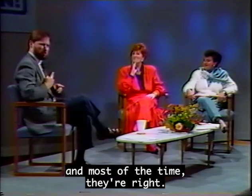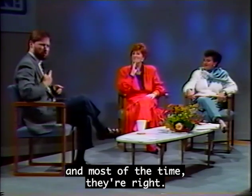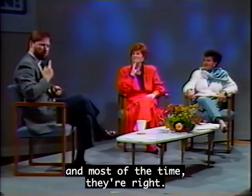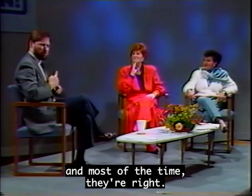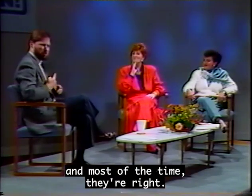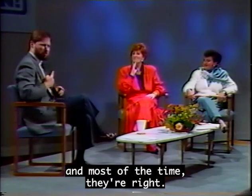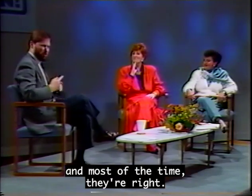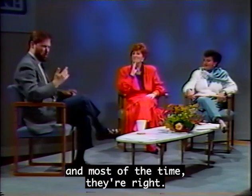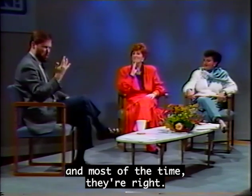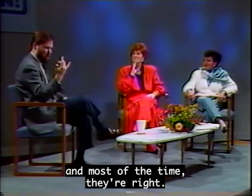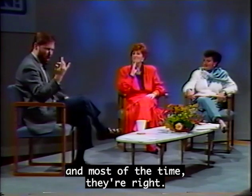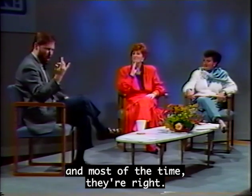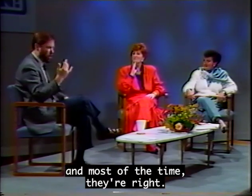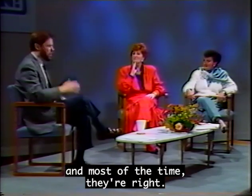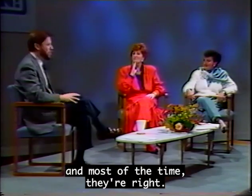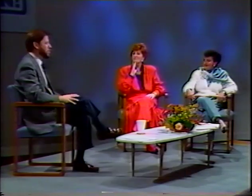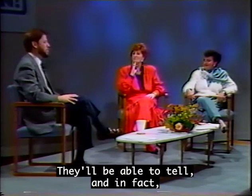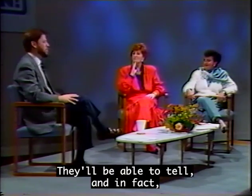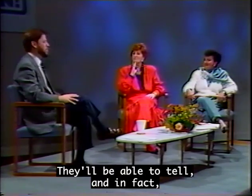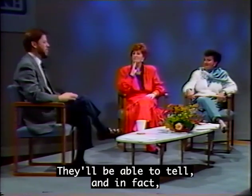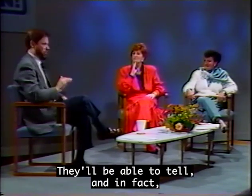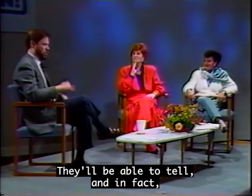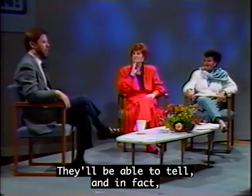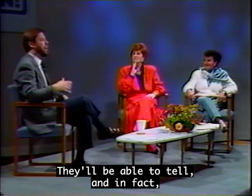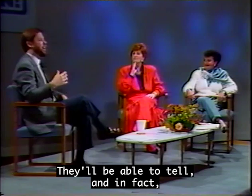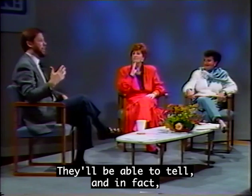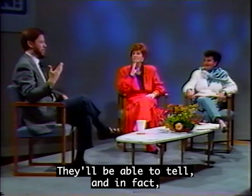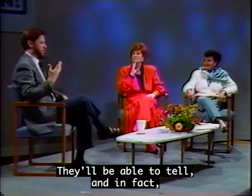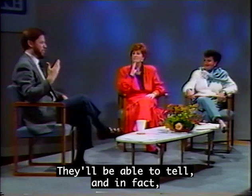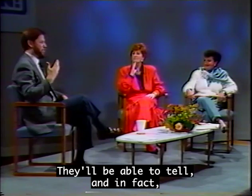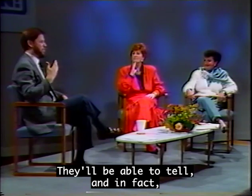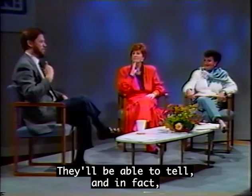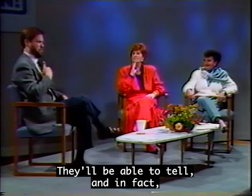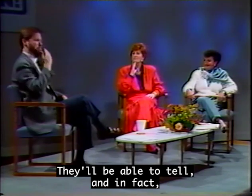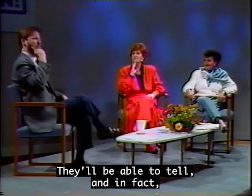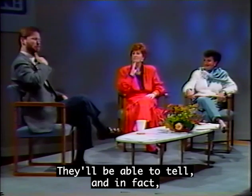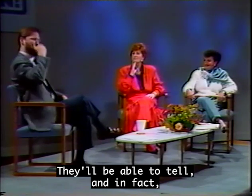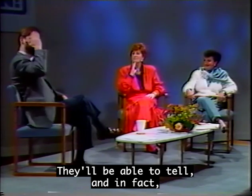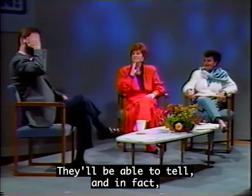signing. And most of the time, they're right. They'll be able to tell. And